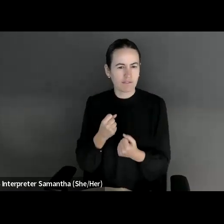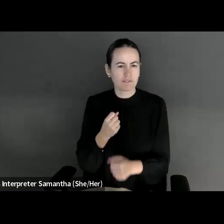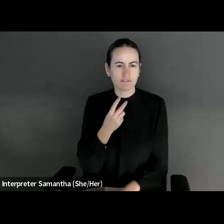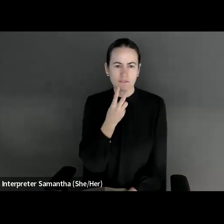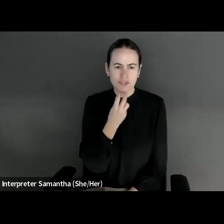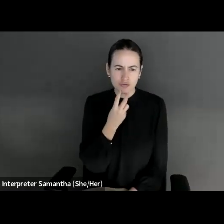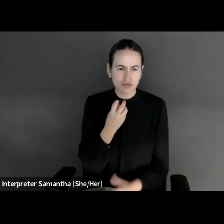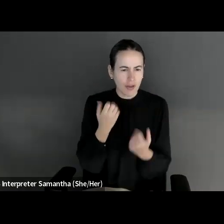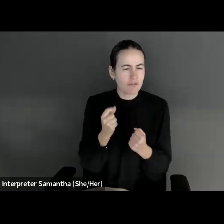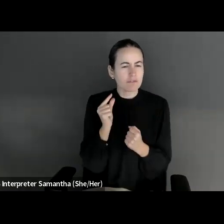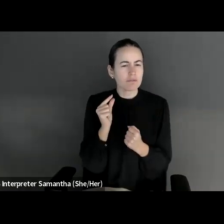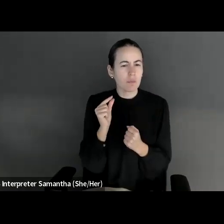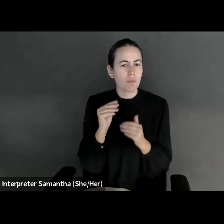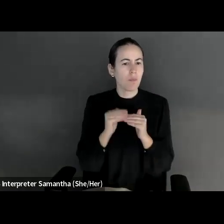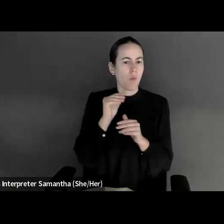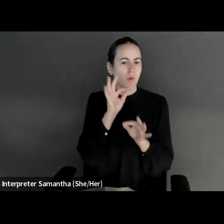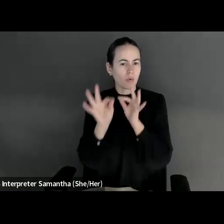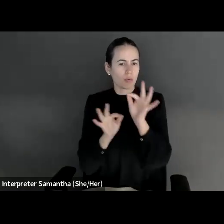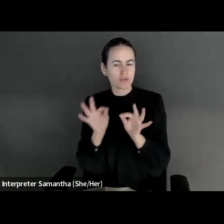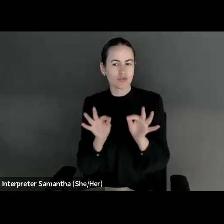is the time if you want.